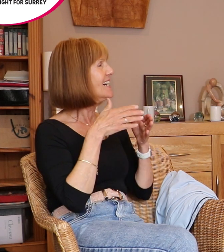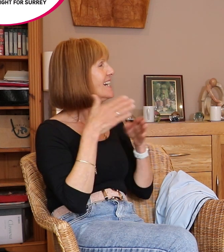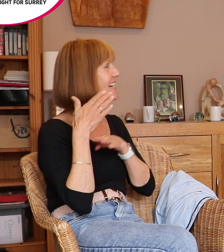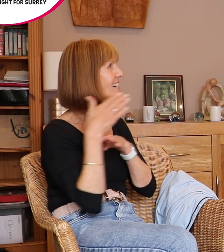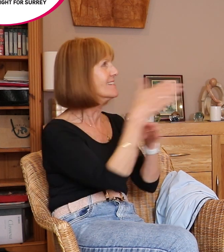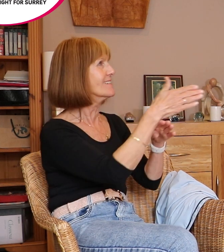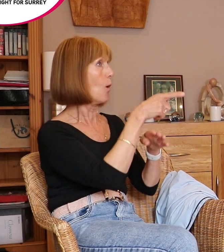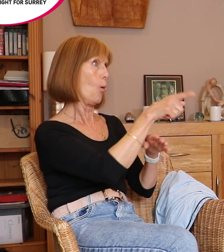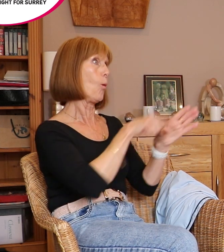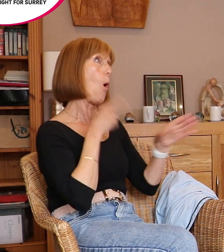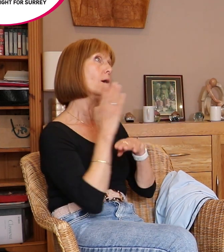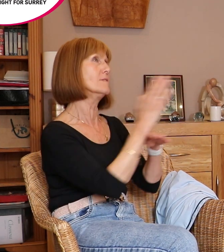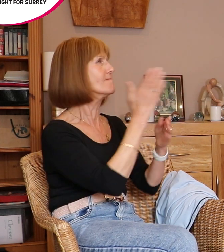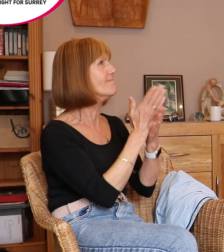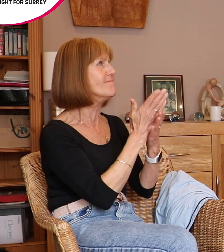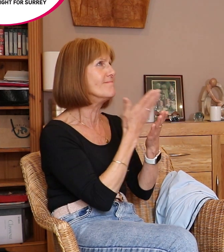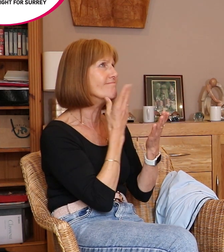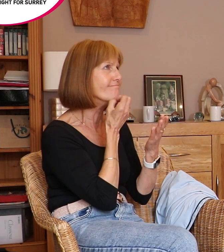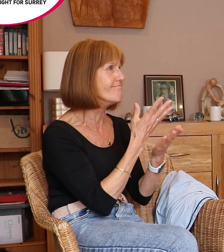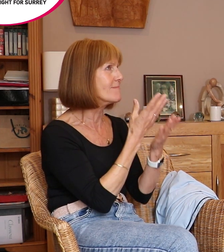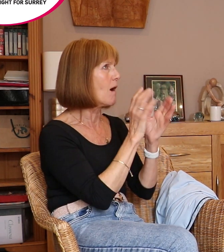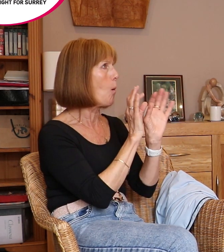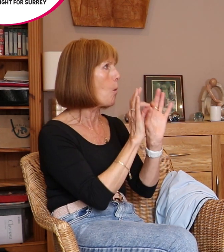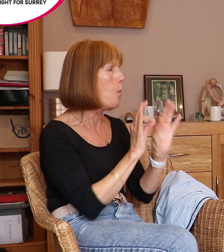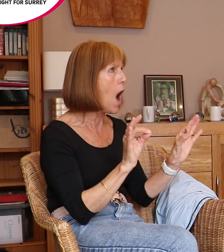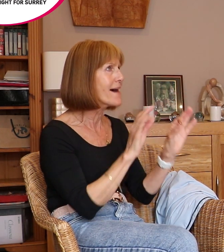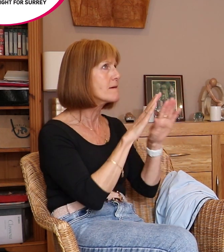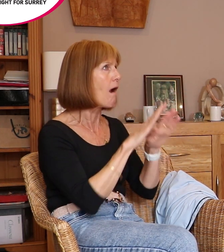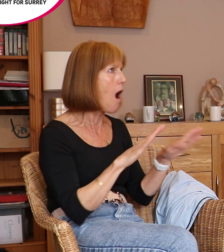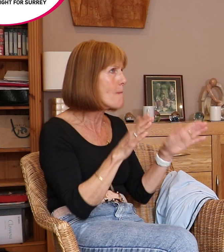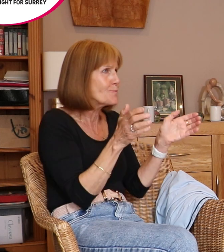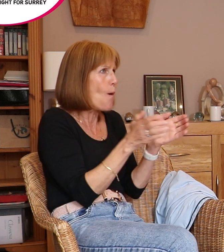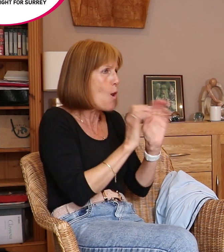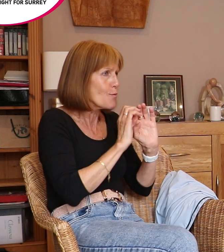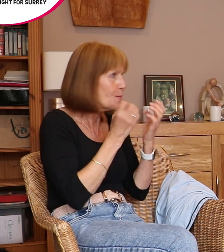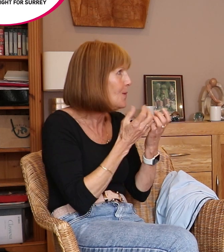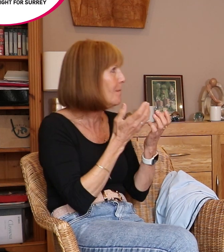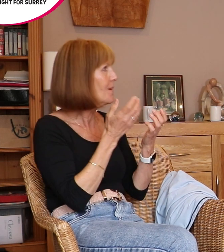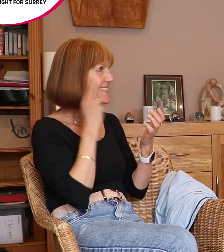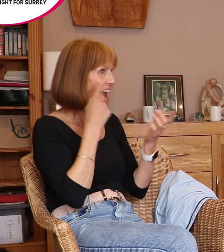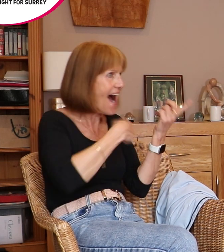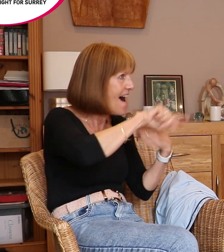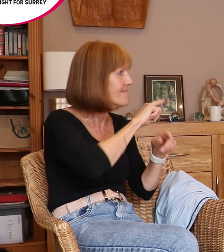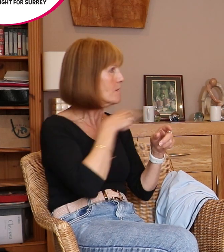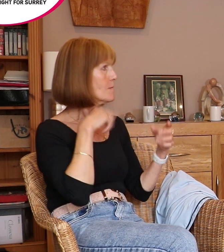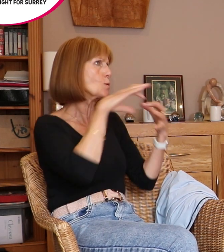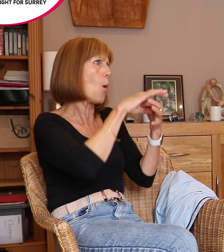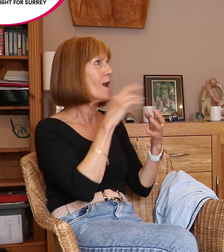A yacht. It's beautiful, it's quiet and calm. With a small group of people, all